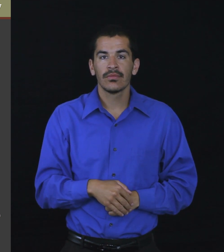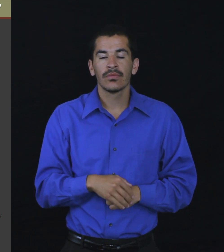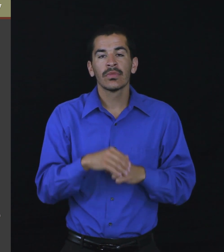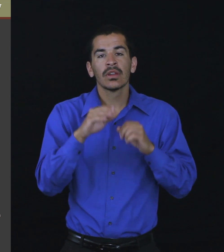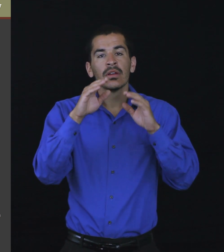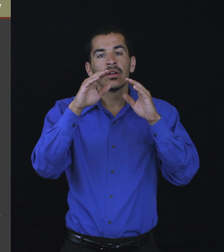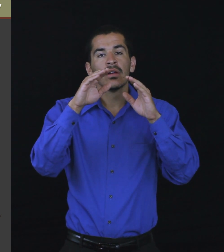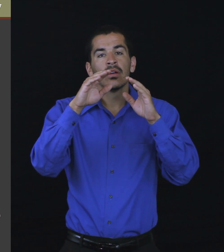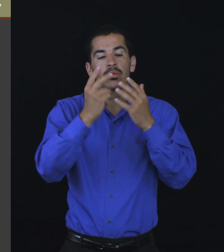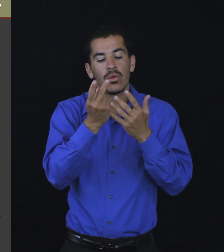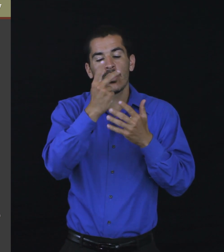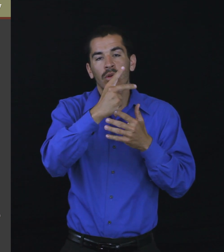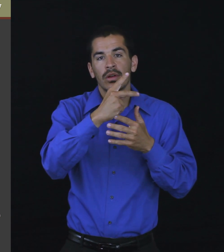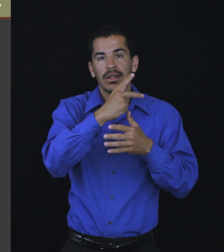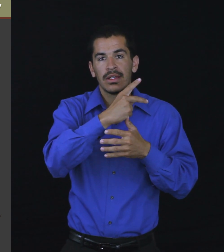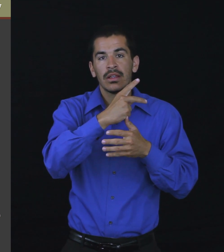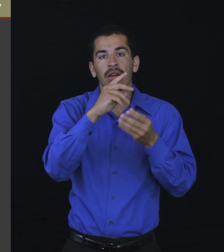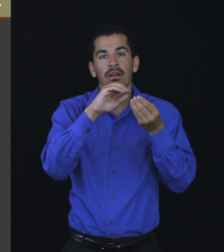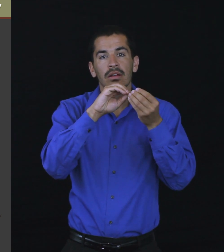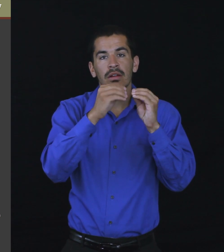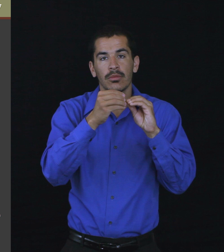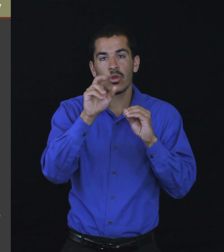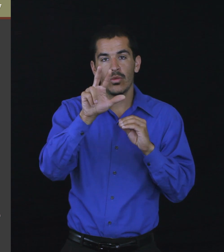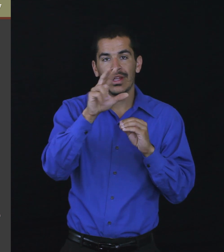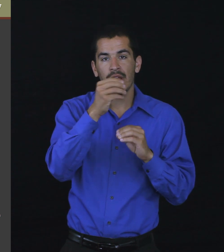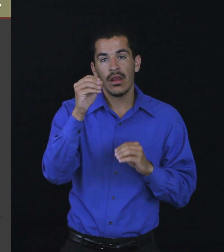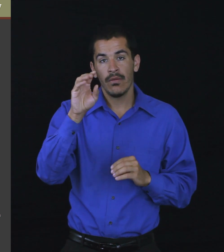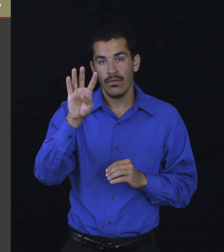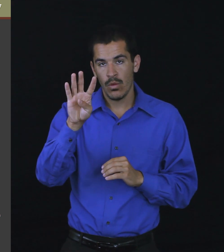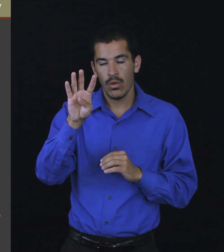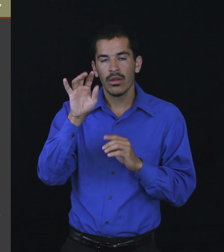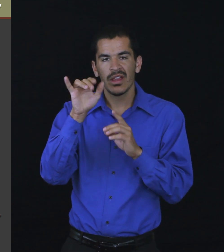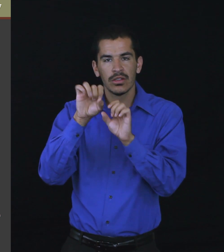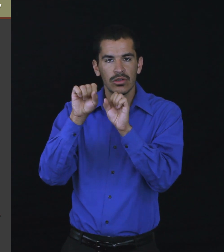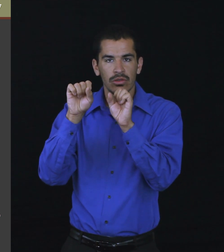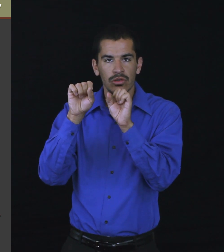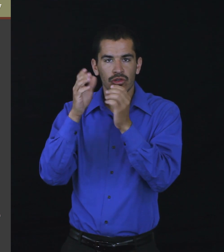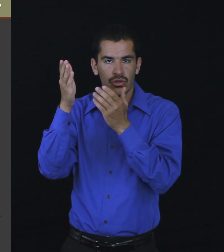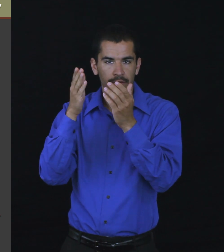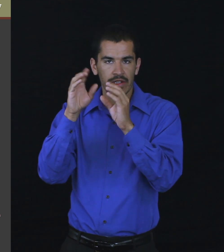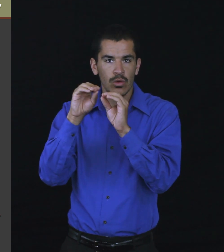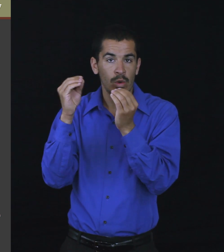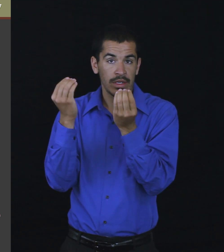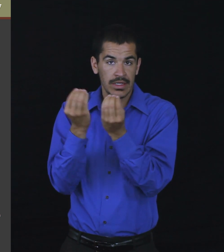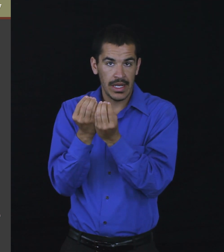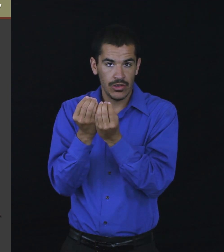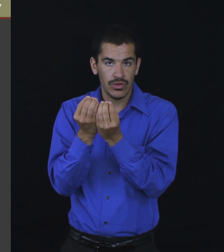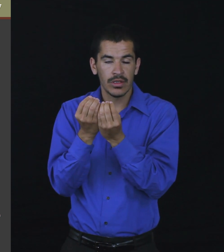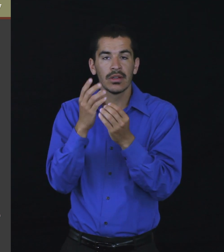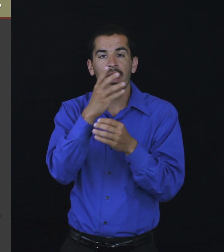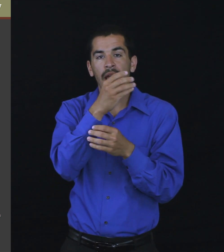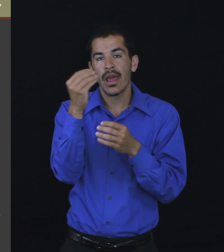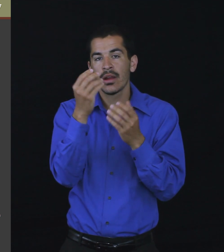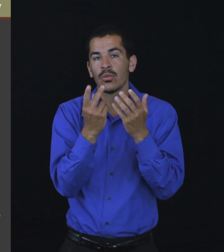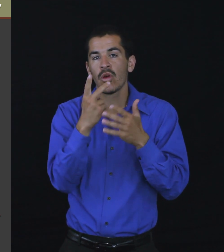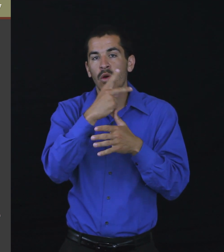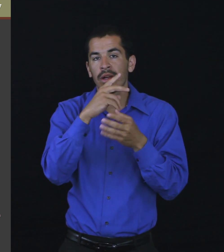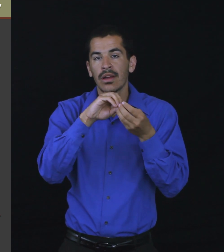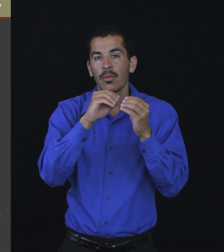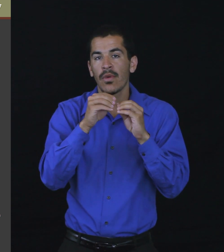Priorities 3 and 4, service organizations. Priority 5,